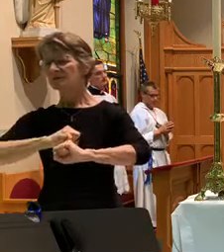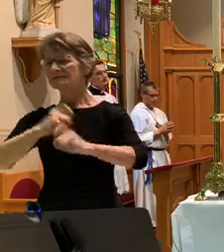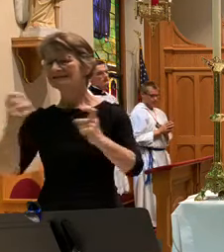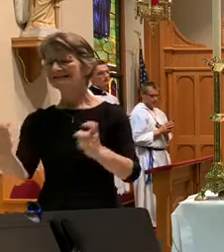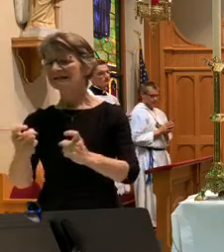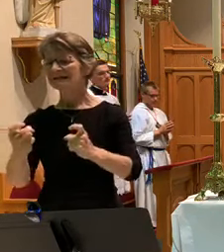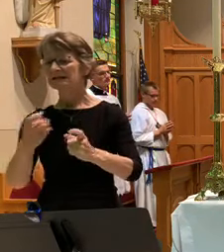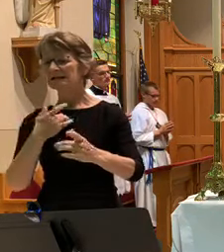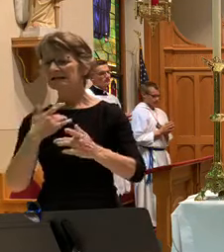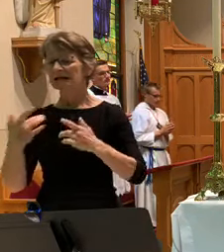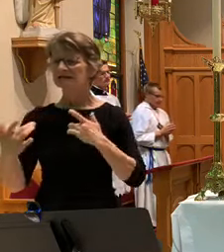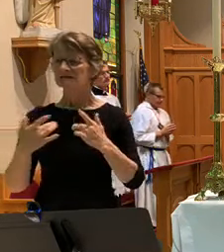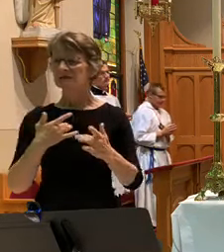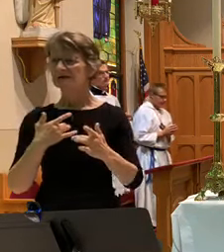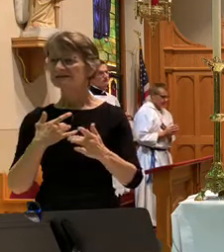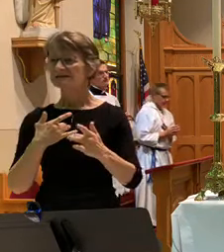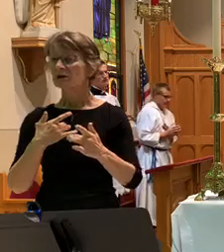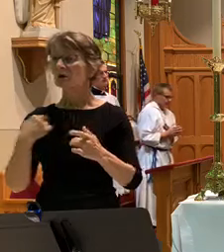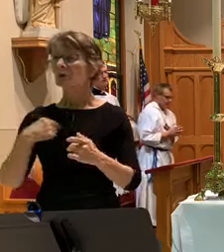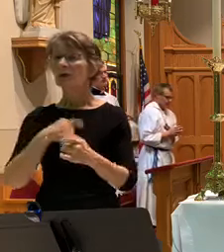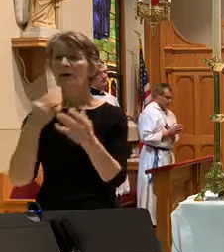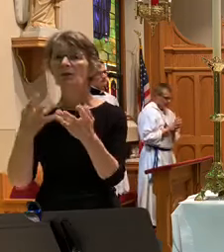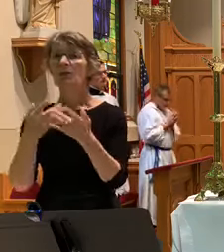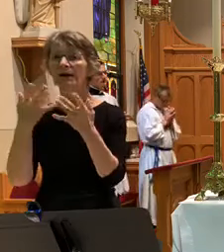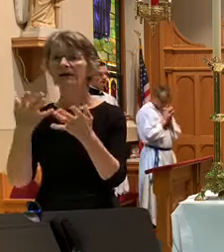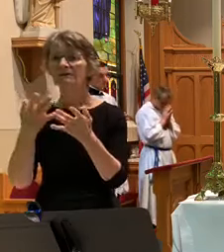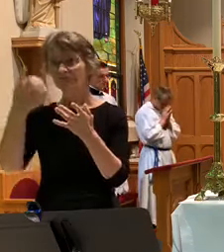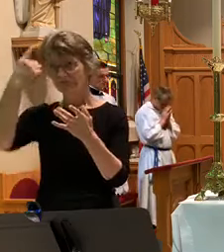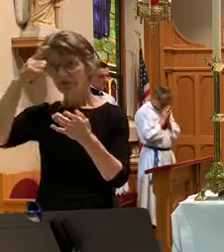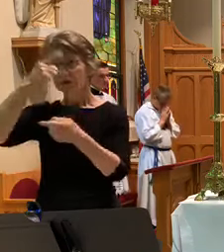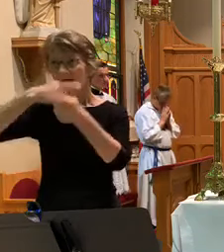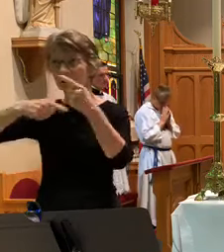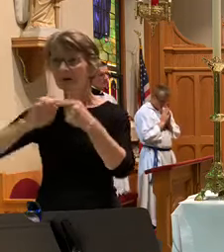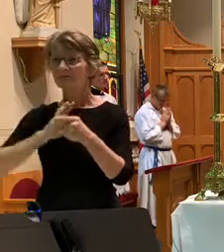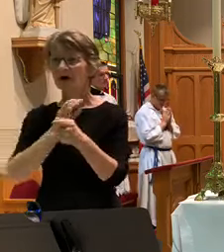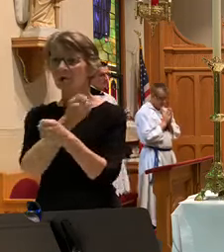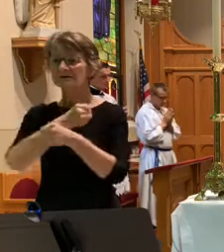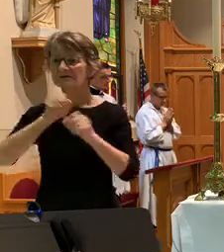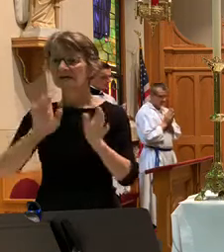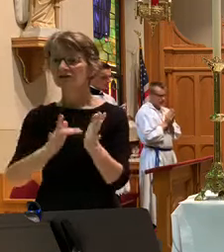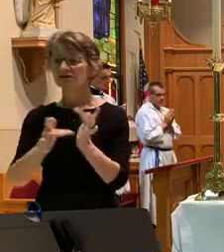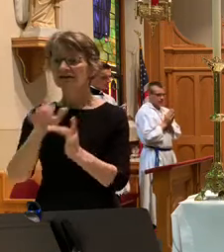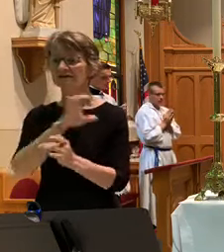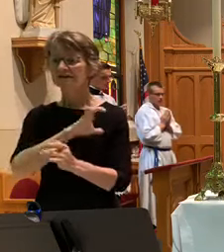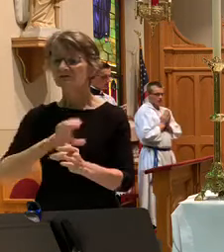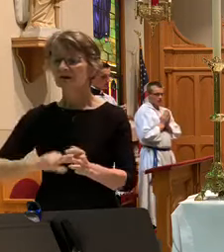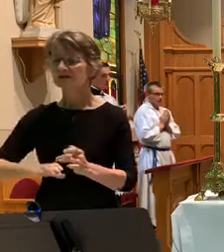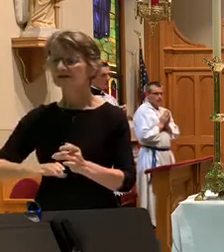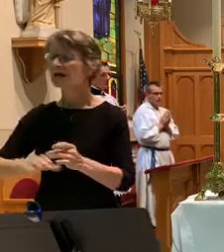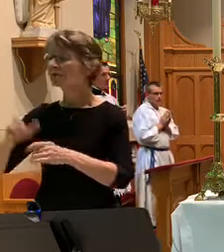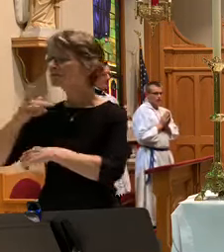all distress, as we await the blessed hope and the coming of our Savior, Jesus Christ.